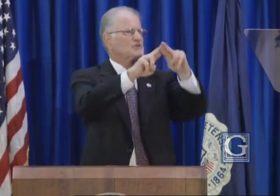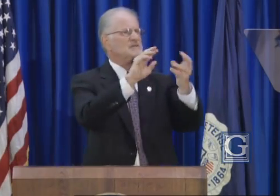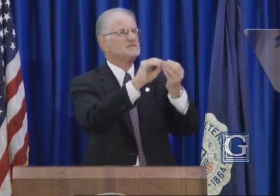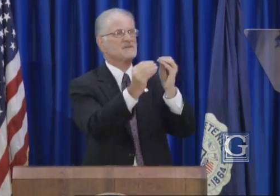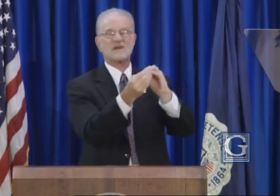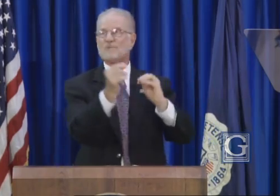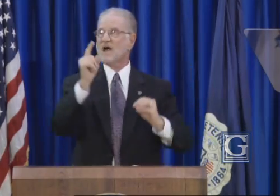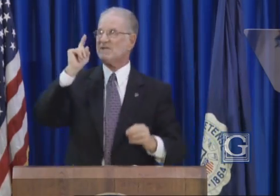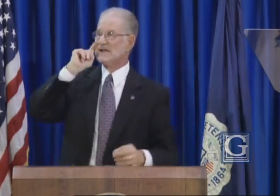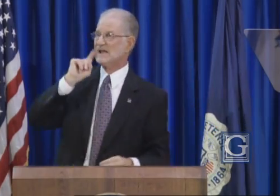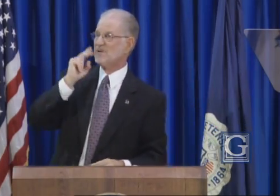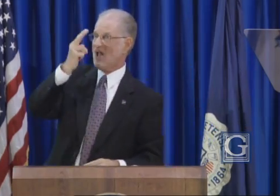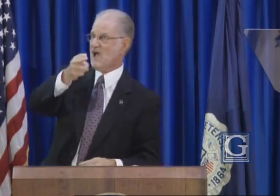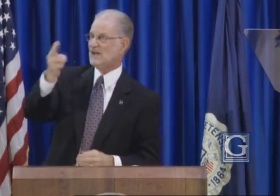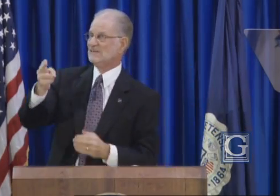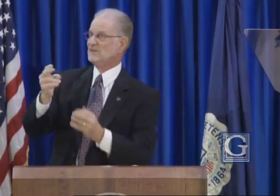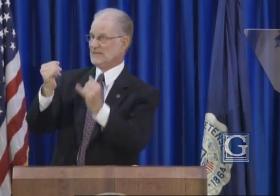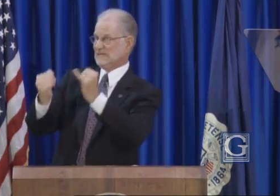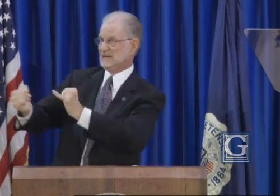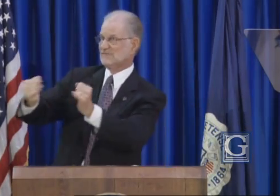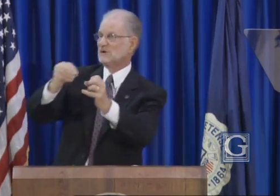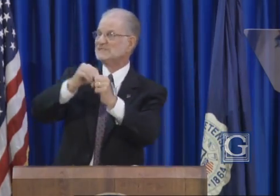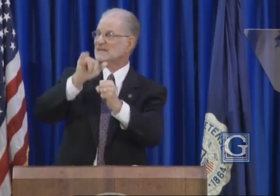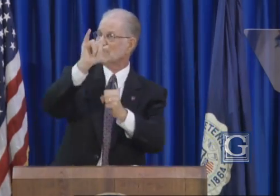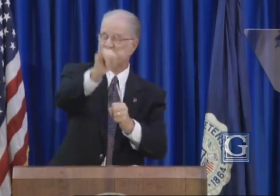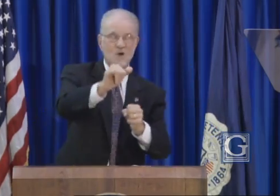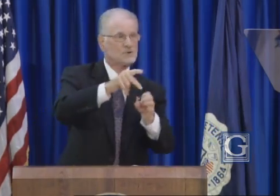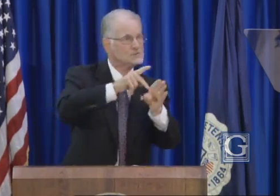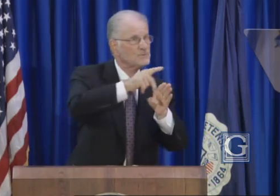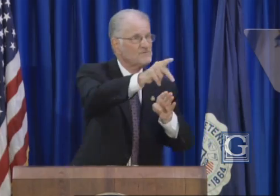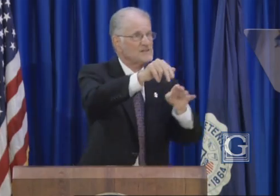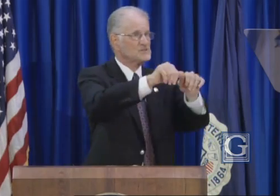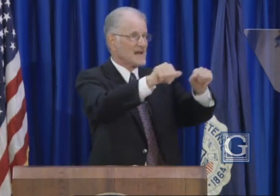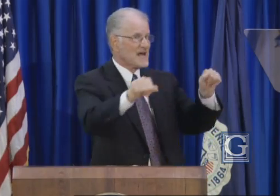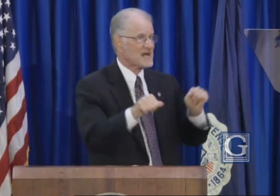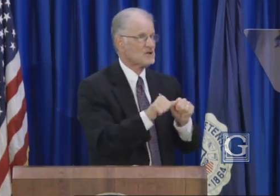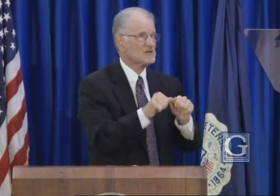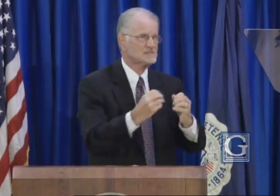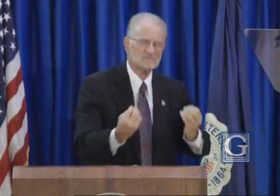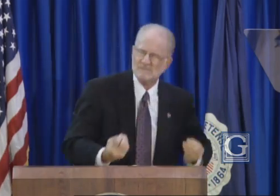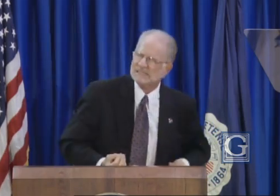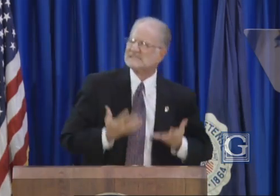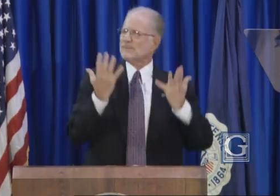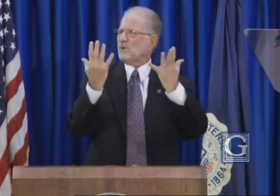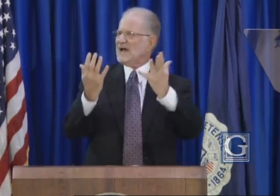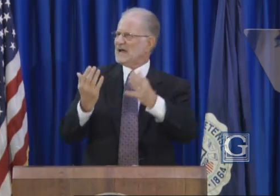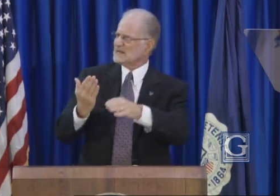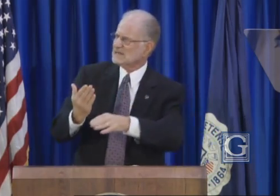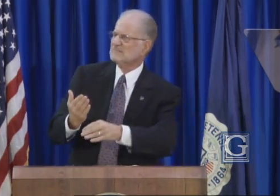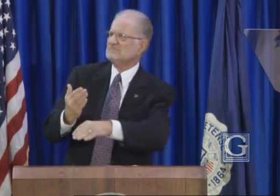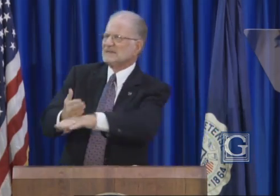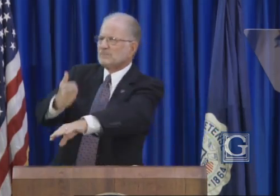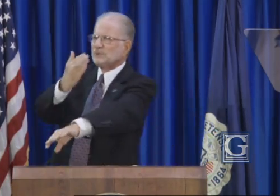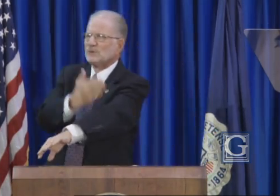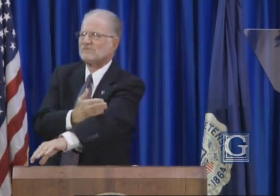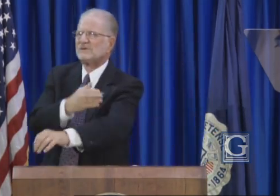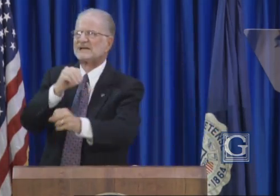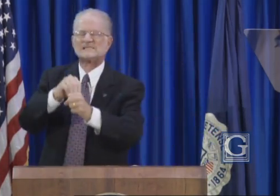Our vision is to increase the numbers of deaf and hard of hearing individuals in those areas,